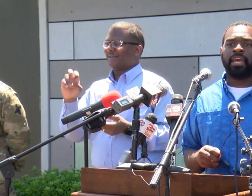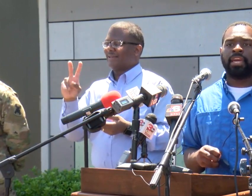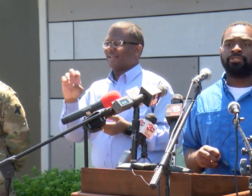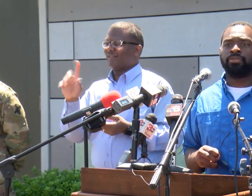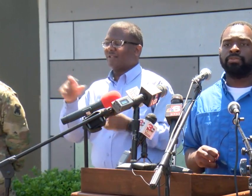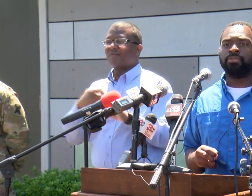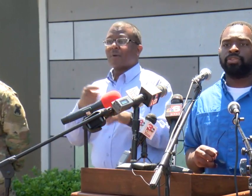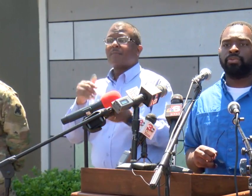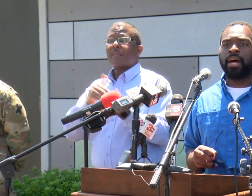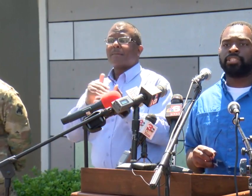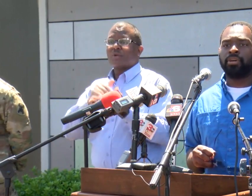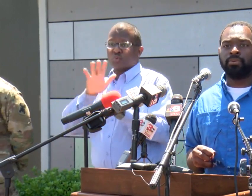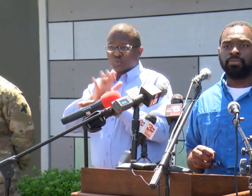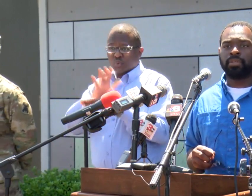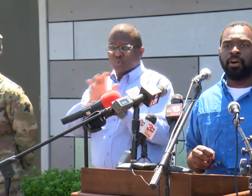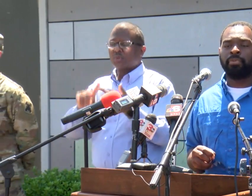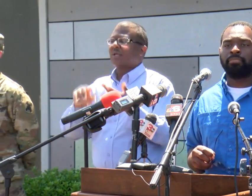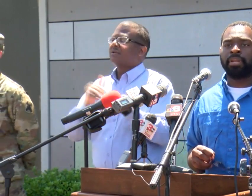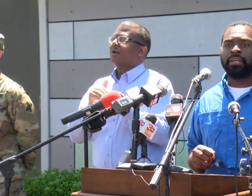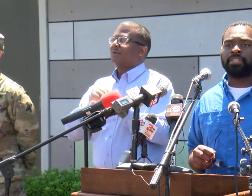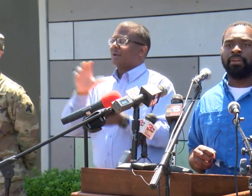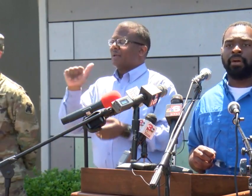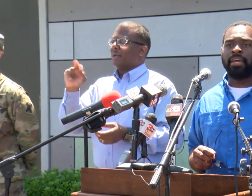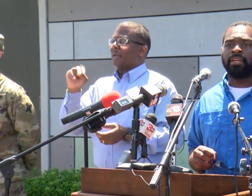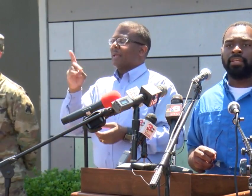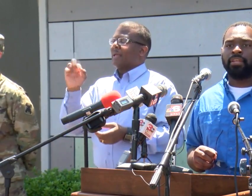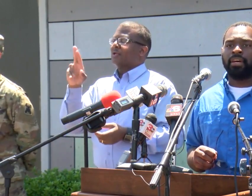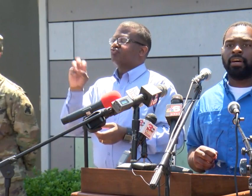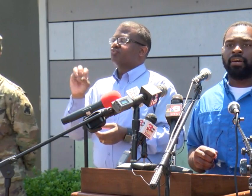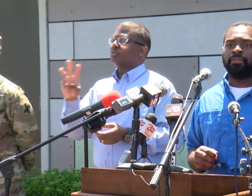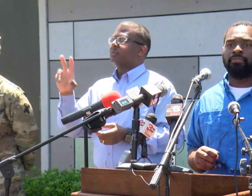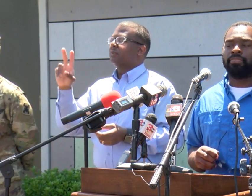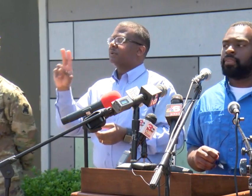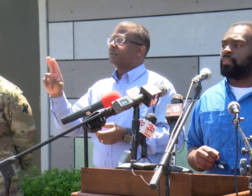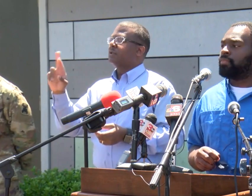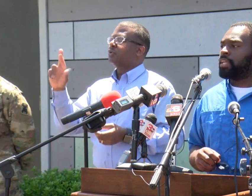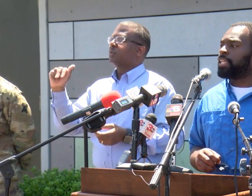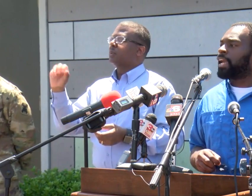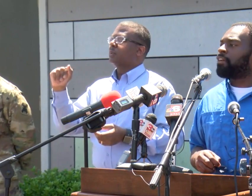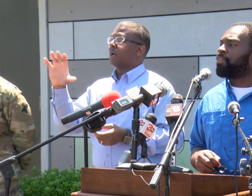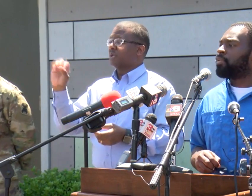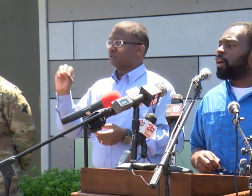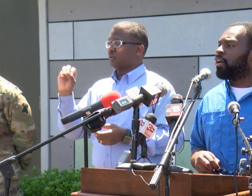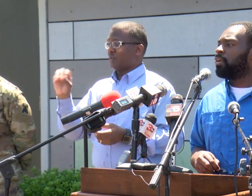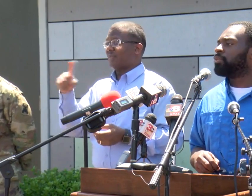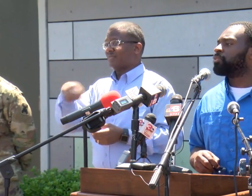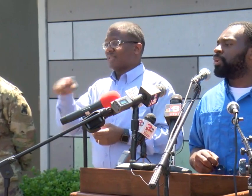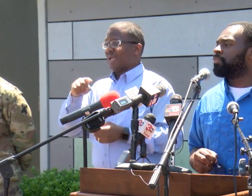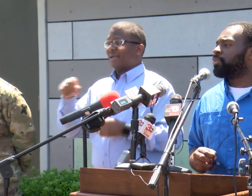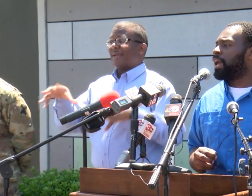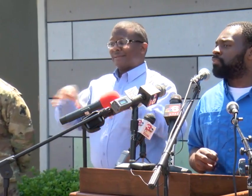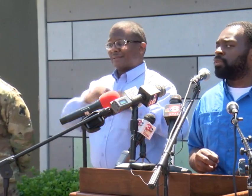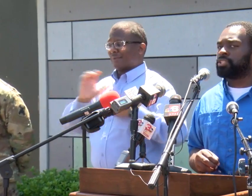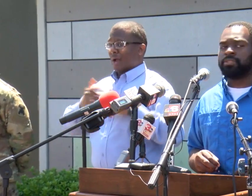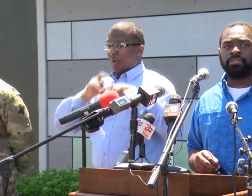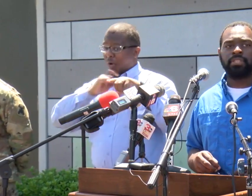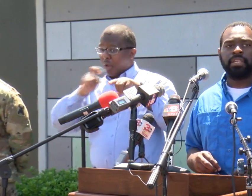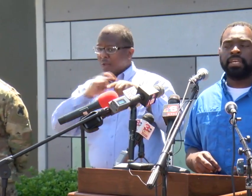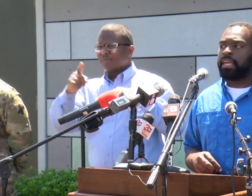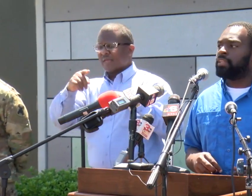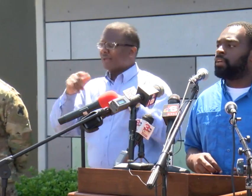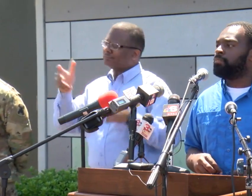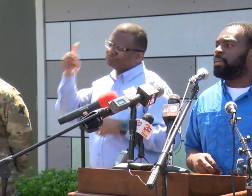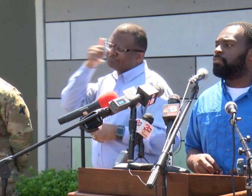and Dr. Andrew Urosco. I hope I'm pronouncing that right. They take our phone calls whenever we have